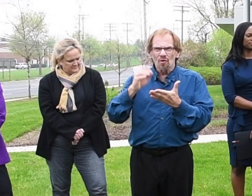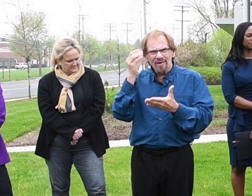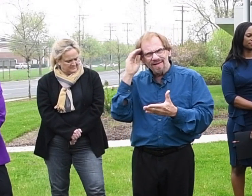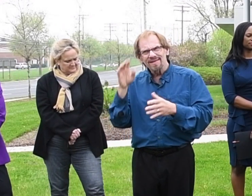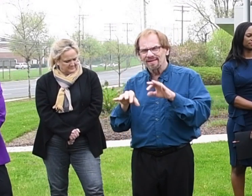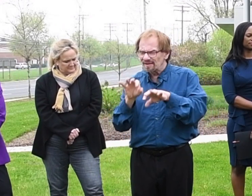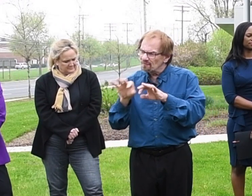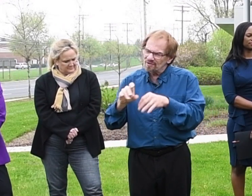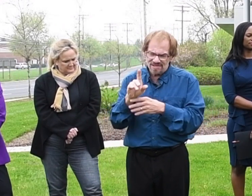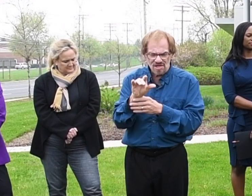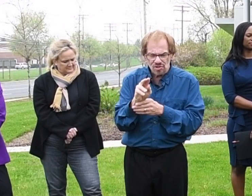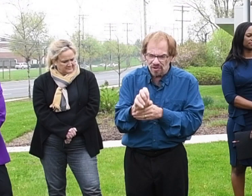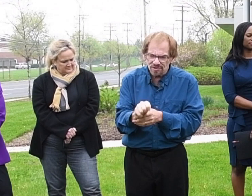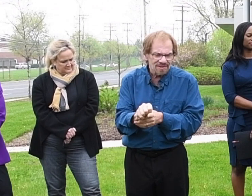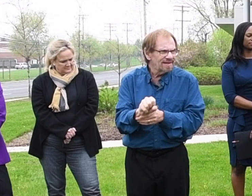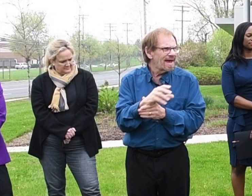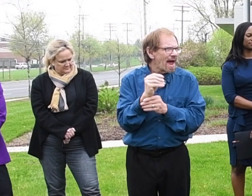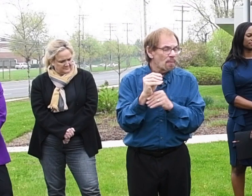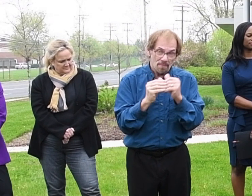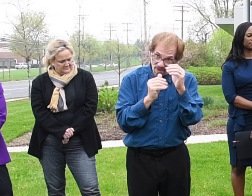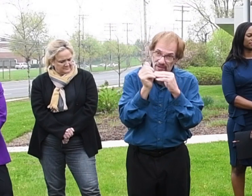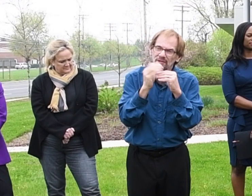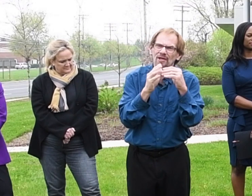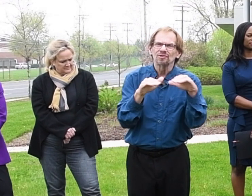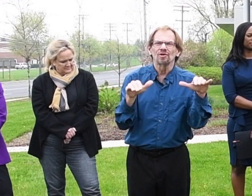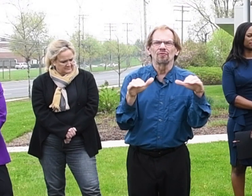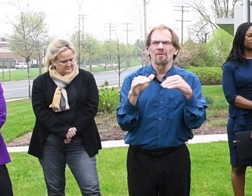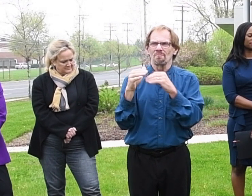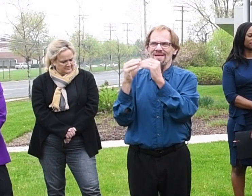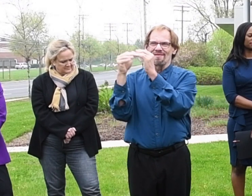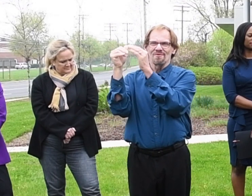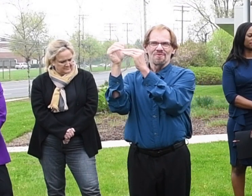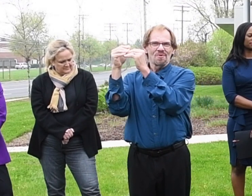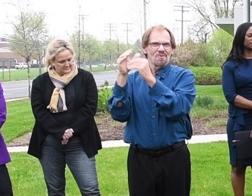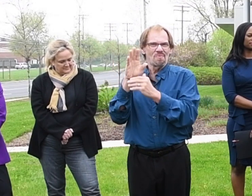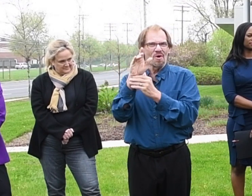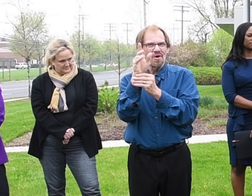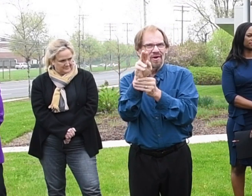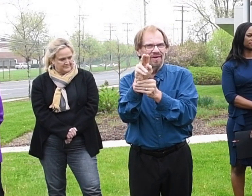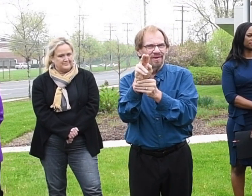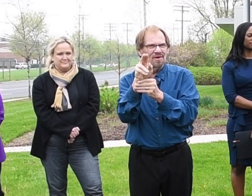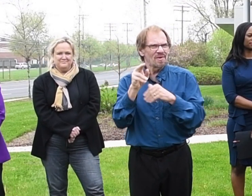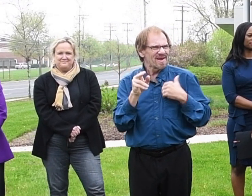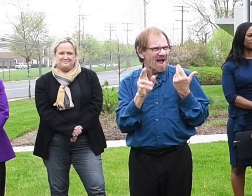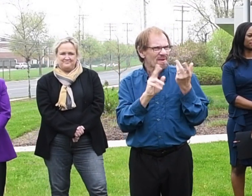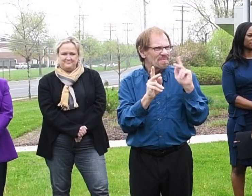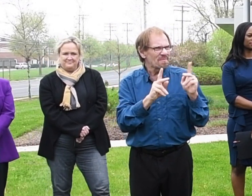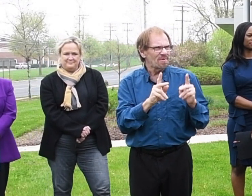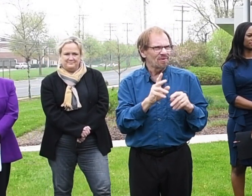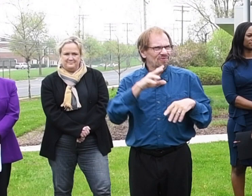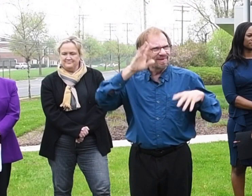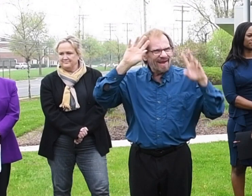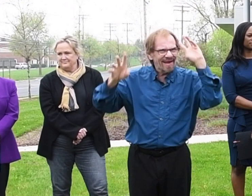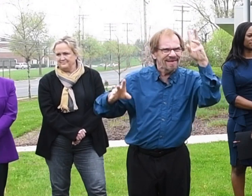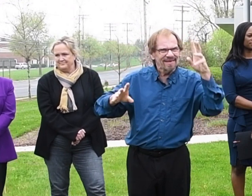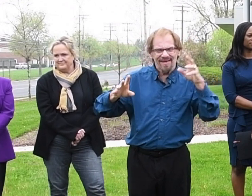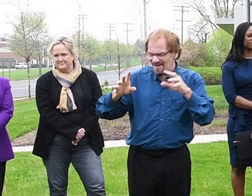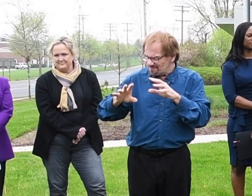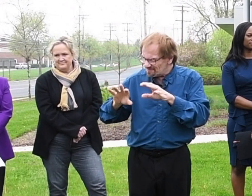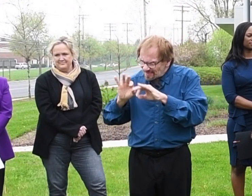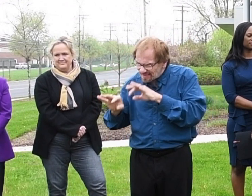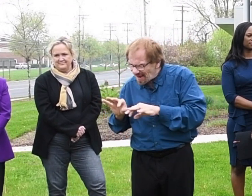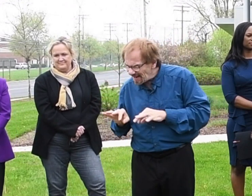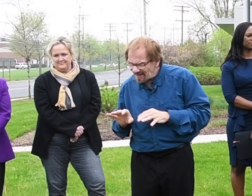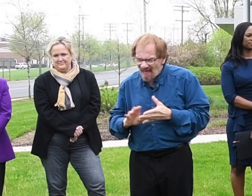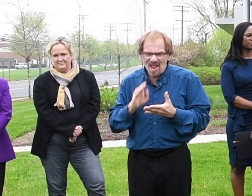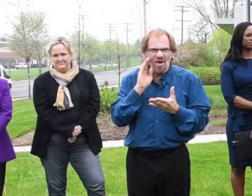discovery stations and built a children's builder's barn where young people create and investigate and learn through play